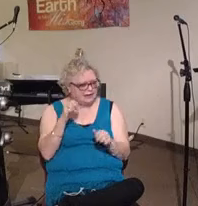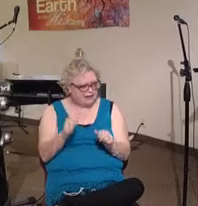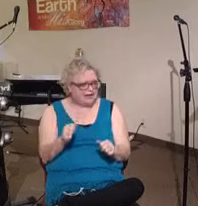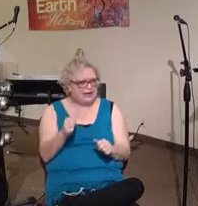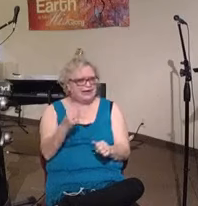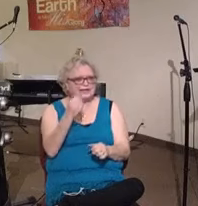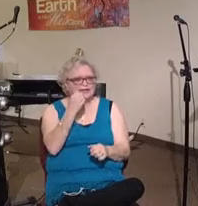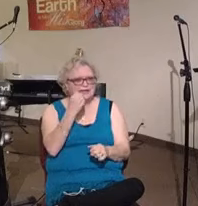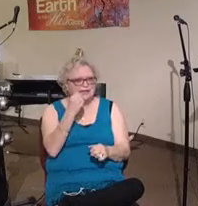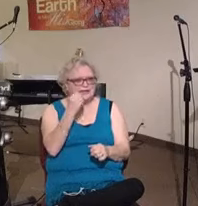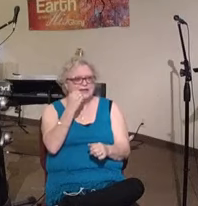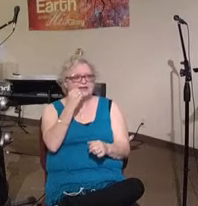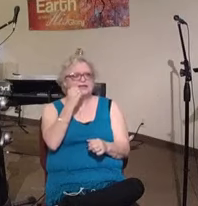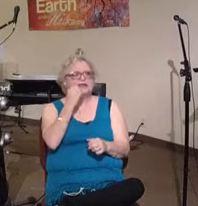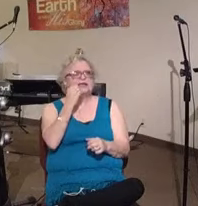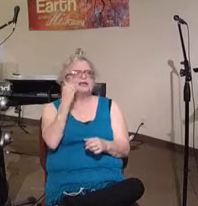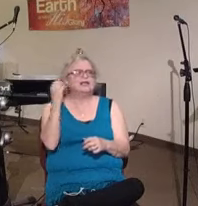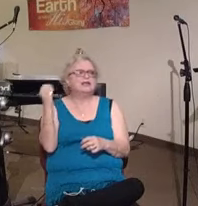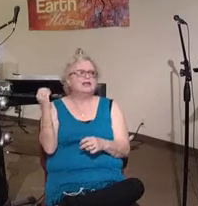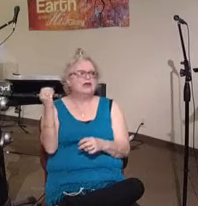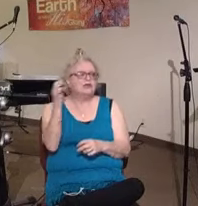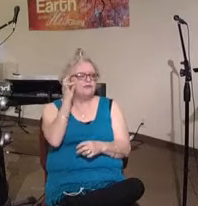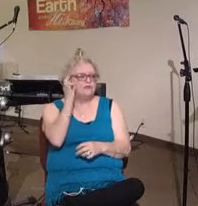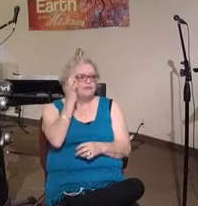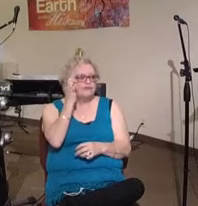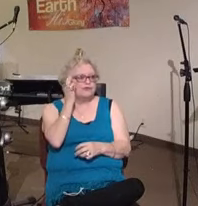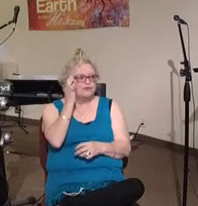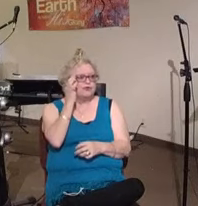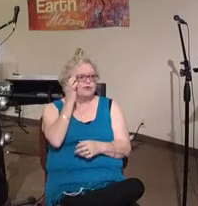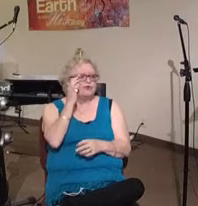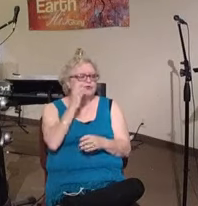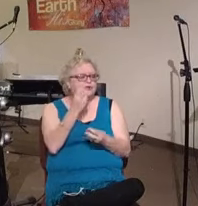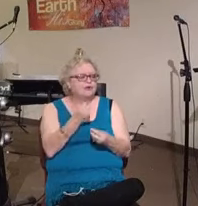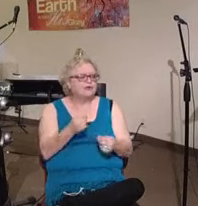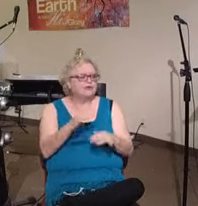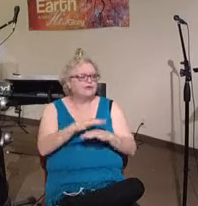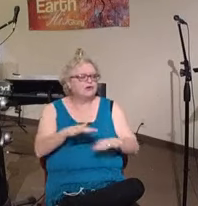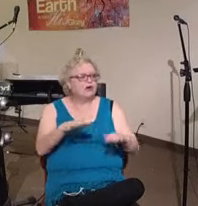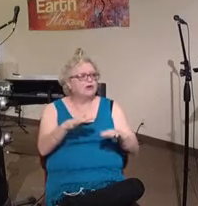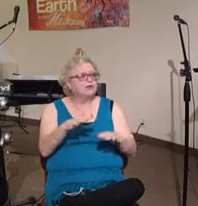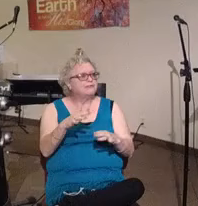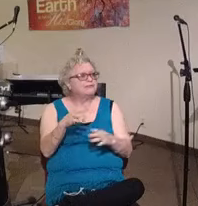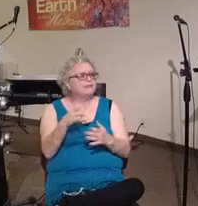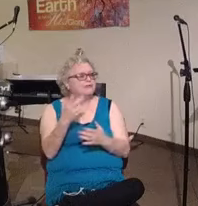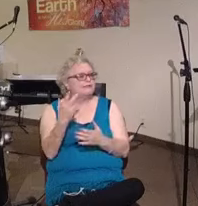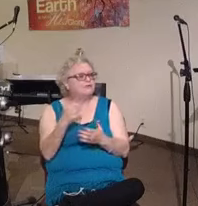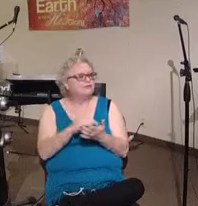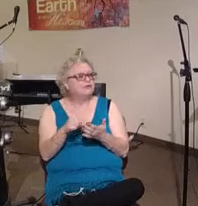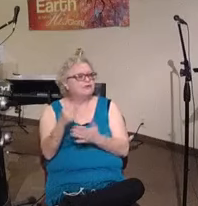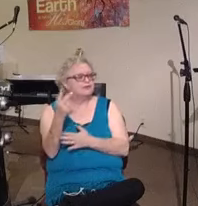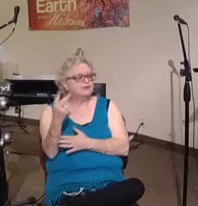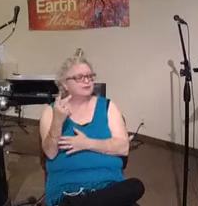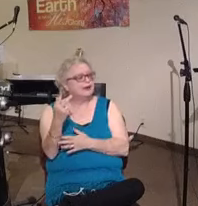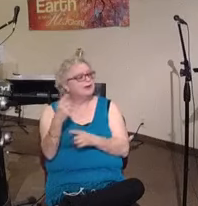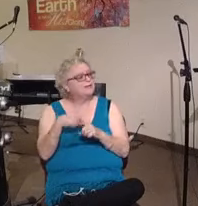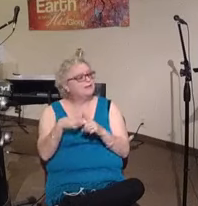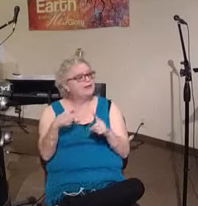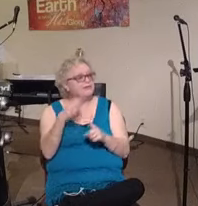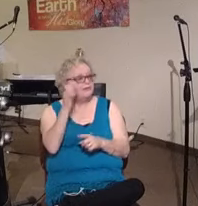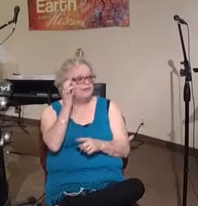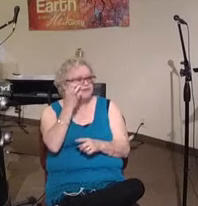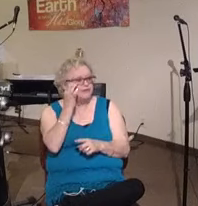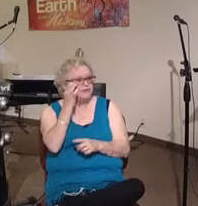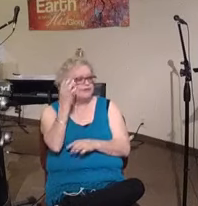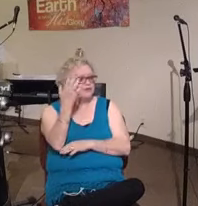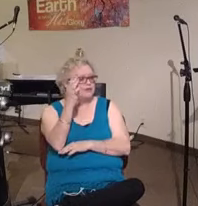fruit of the trees of the garden. But, verse 3, big transition. But of the fruit of the tree which